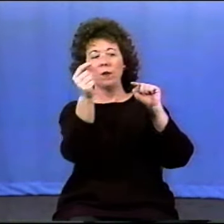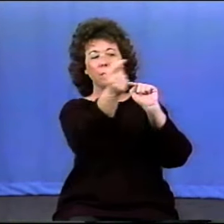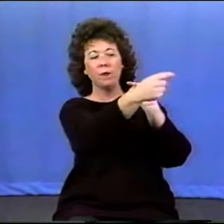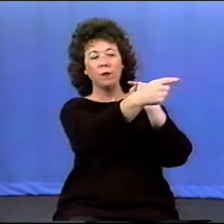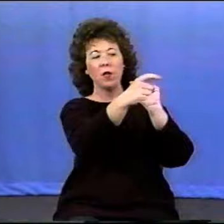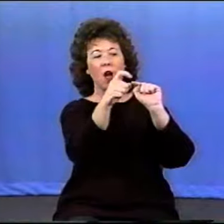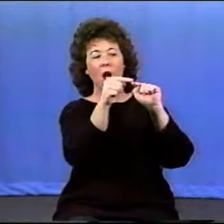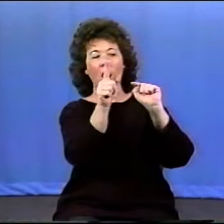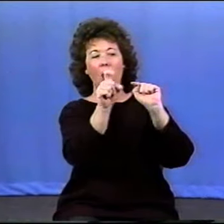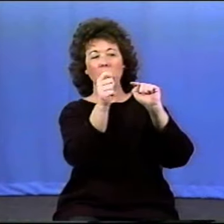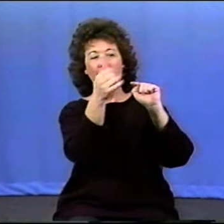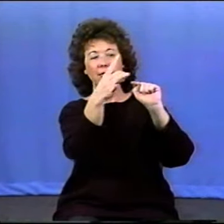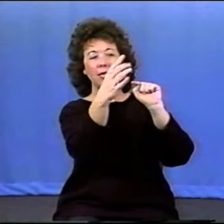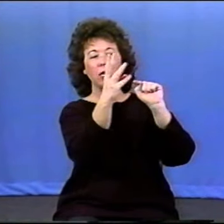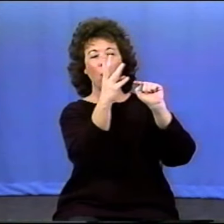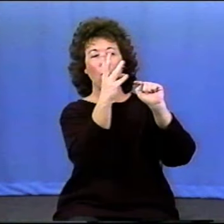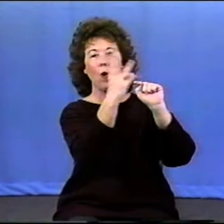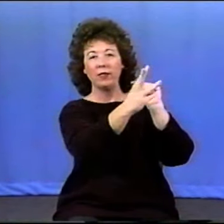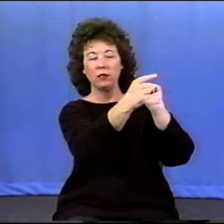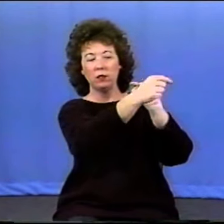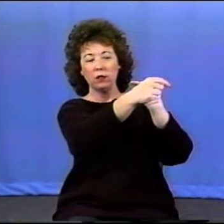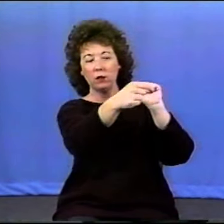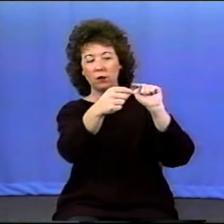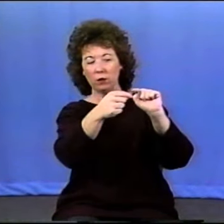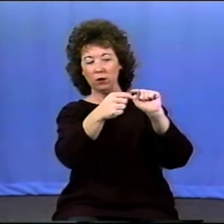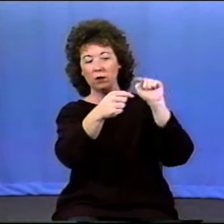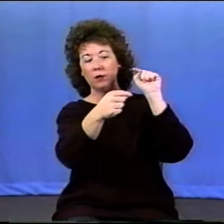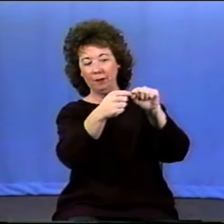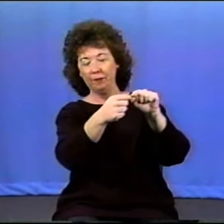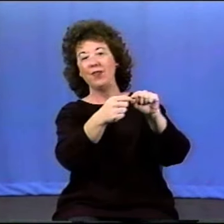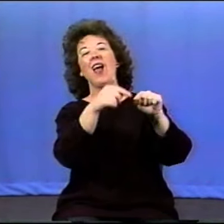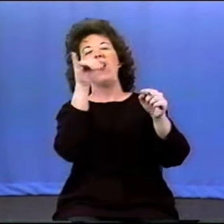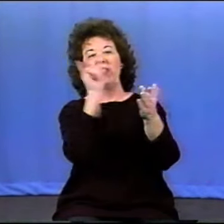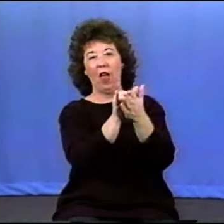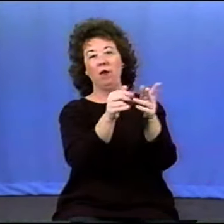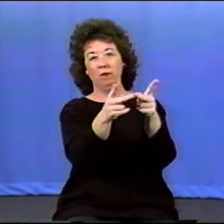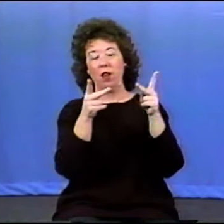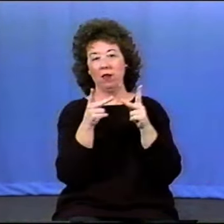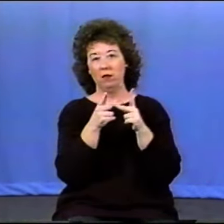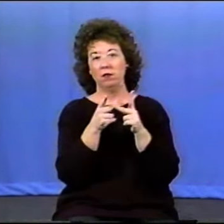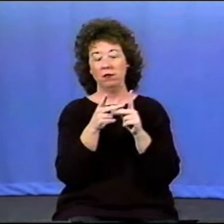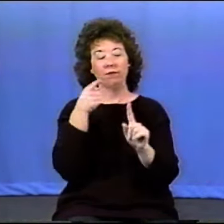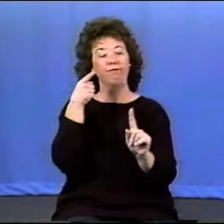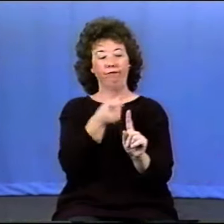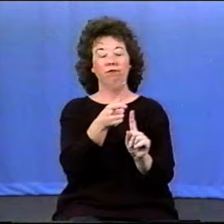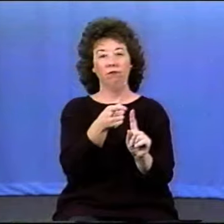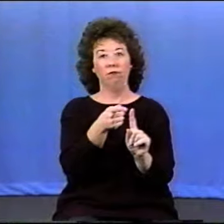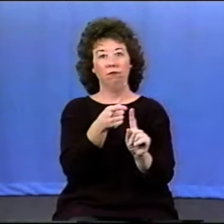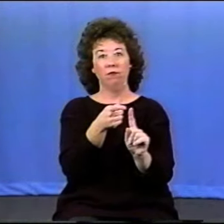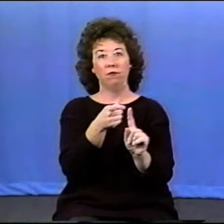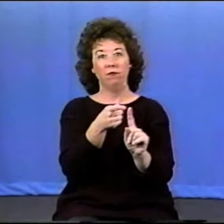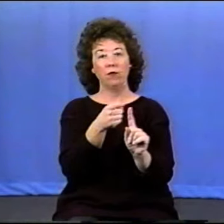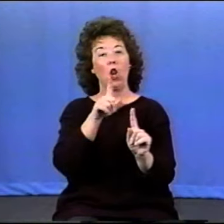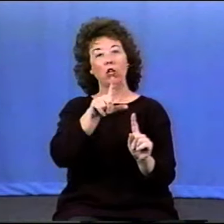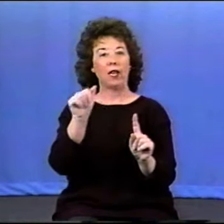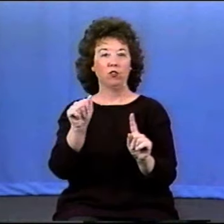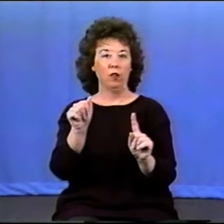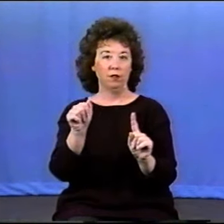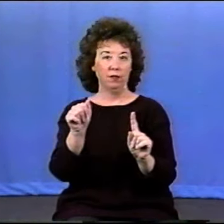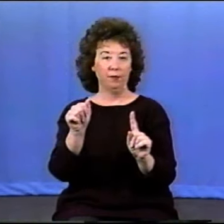degrees west longitude, identifies one place on the Earth's surface in the Los Angeles area.